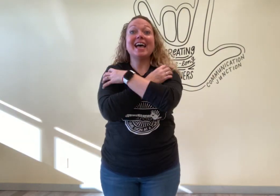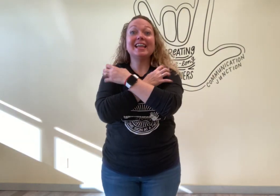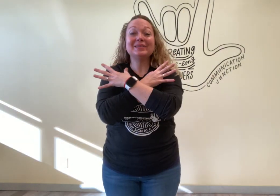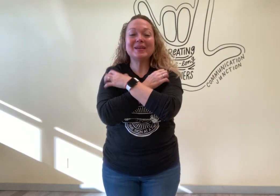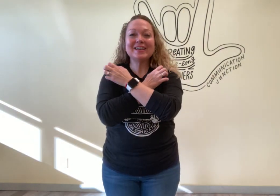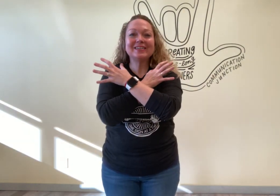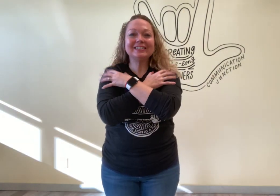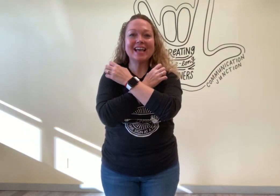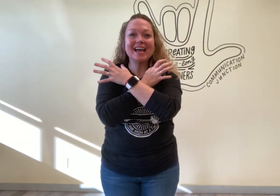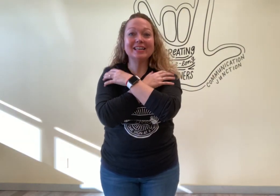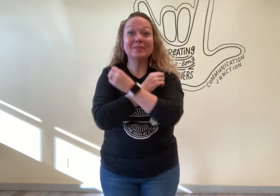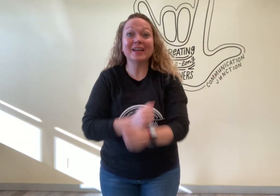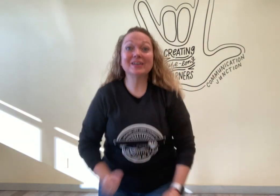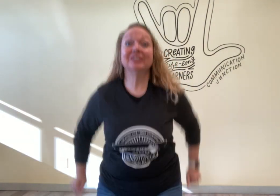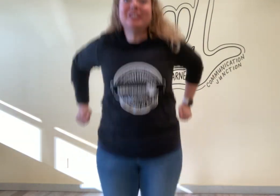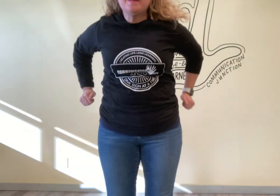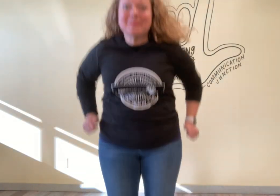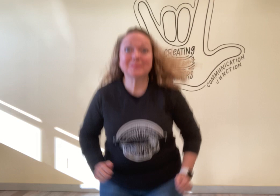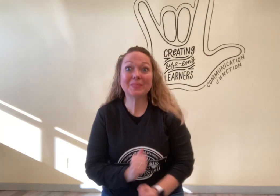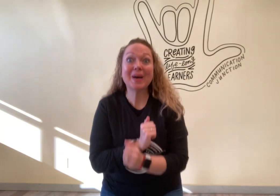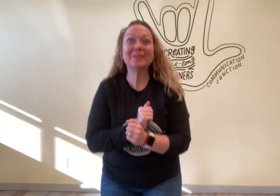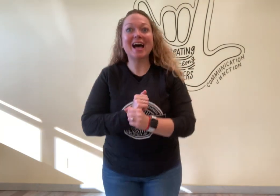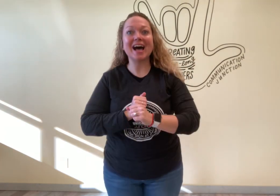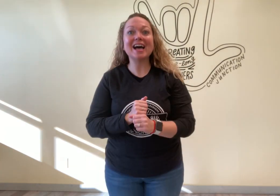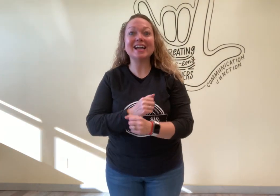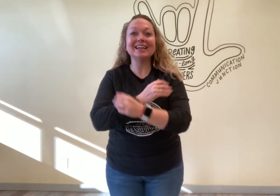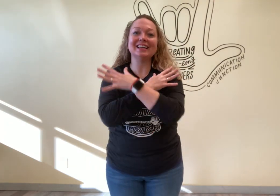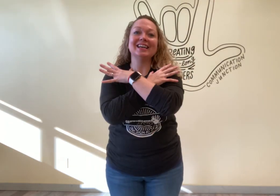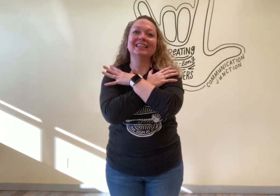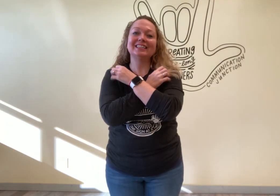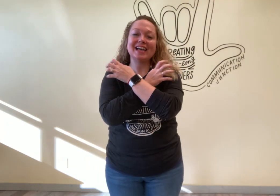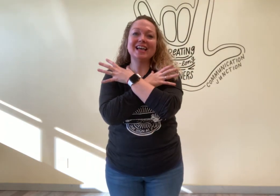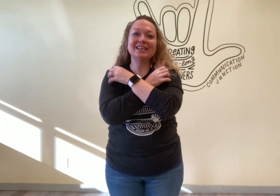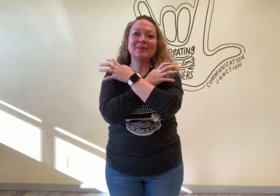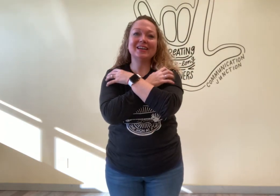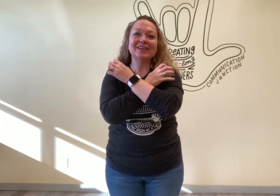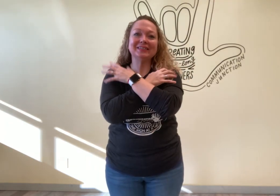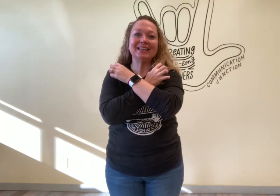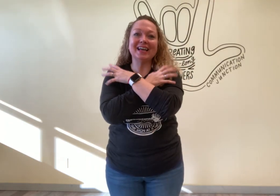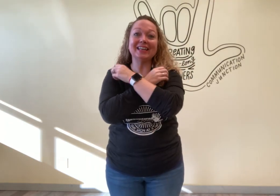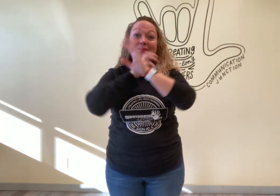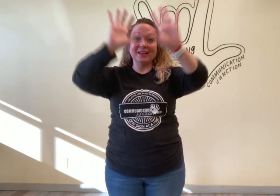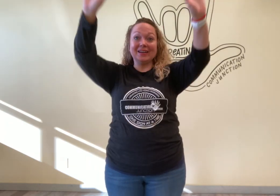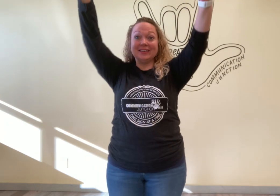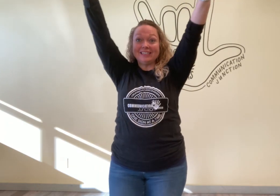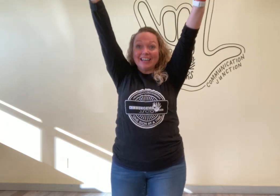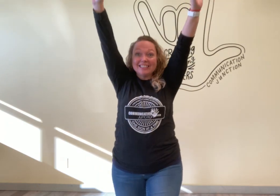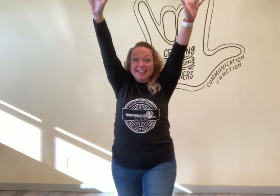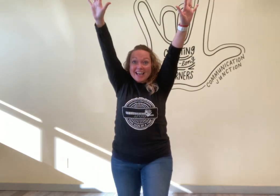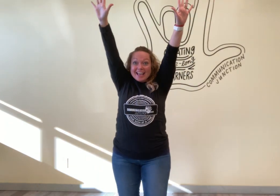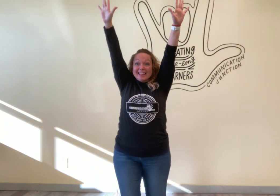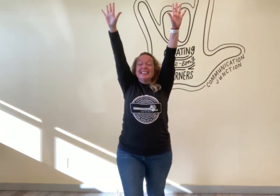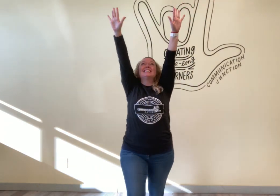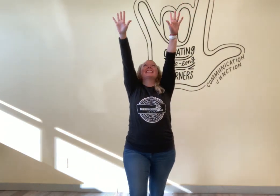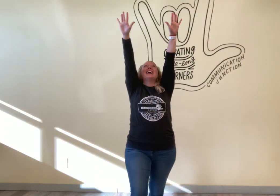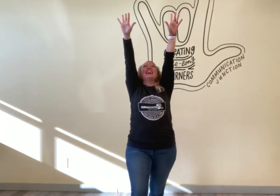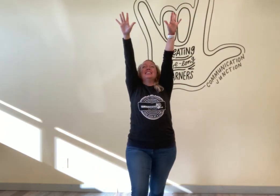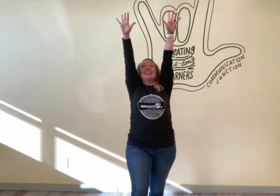Teddy bear, jump up high. Teddy bear, touch the sky. Try to touch